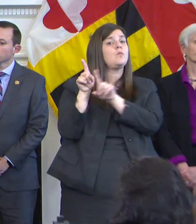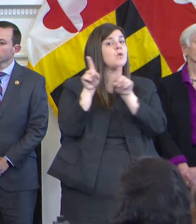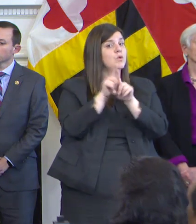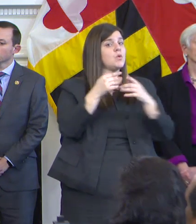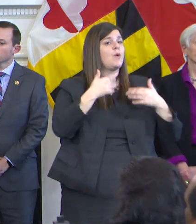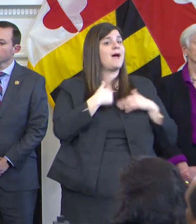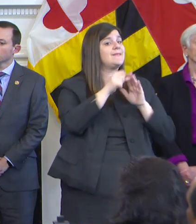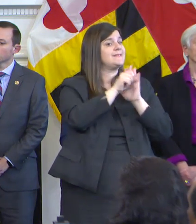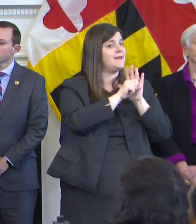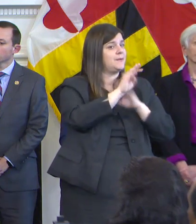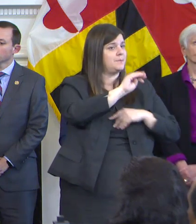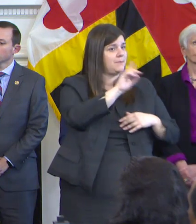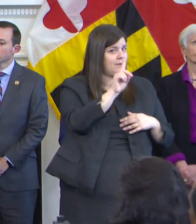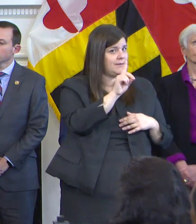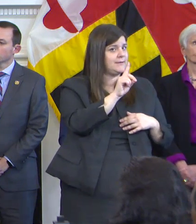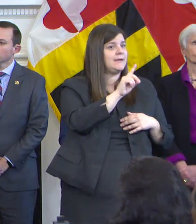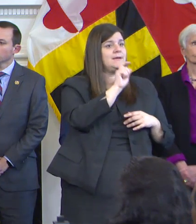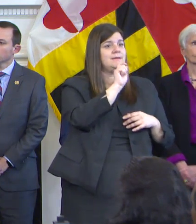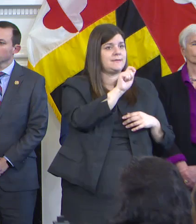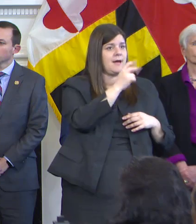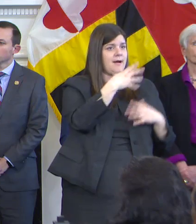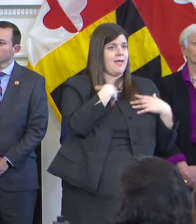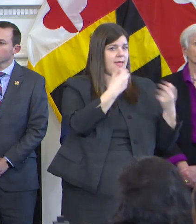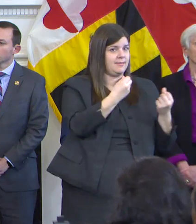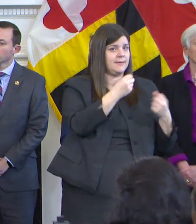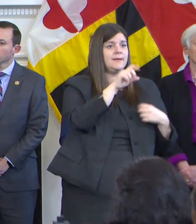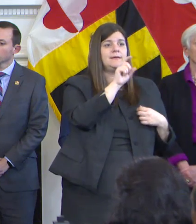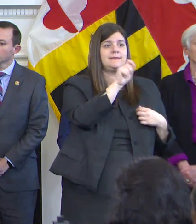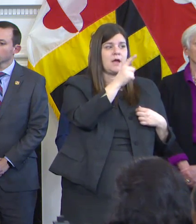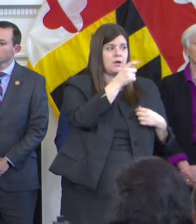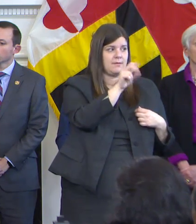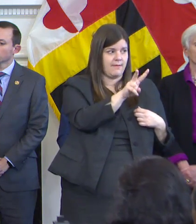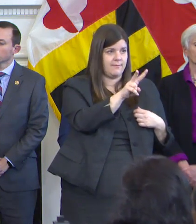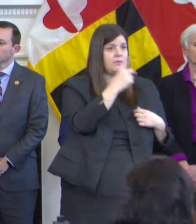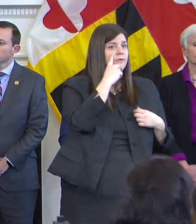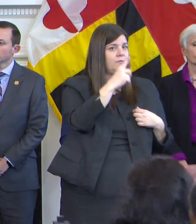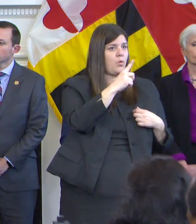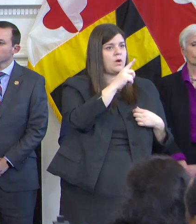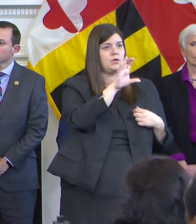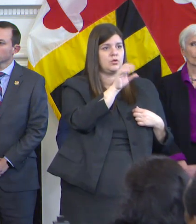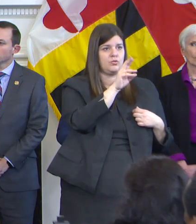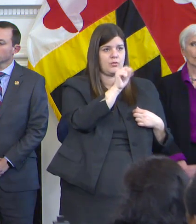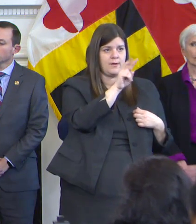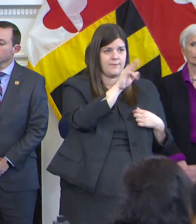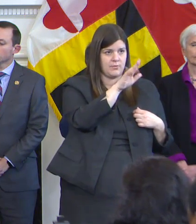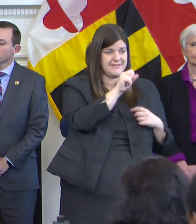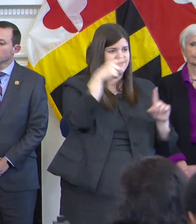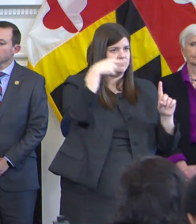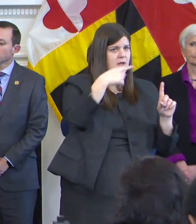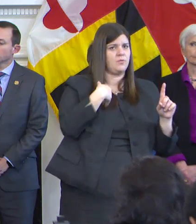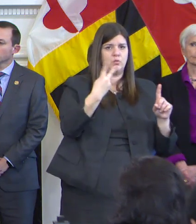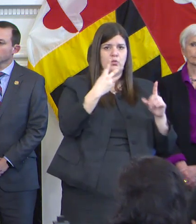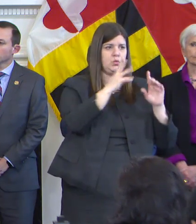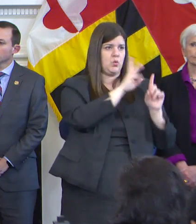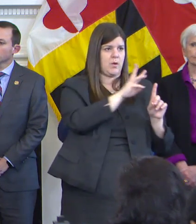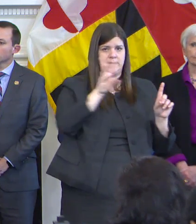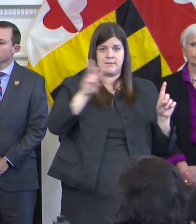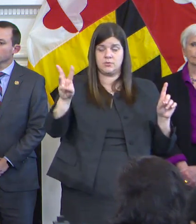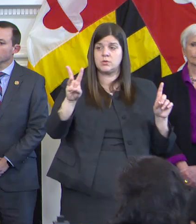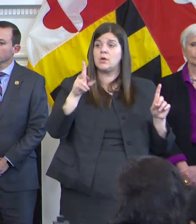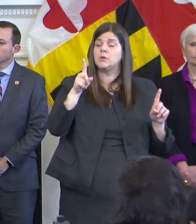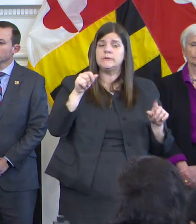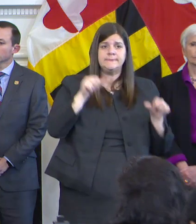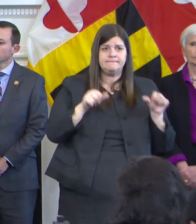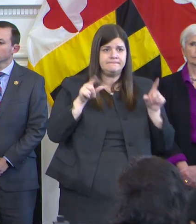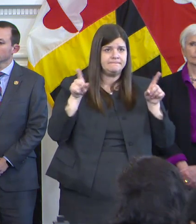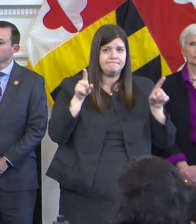health.maryland.gov/coronavirus. And if you have any questions or concerns, residents can also call 211 to connect with a